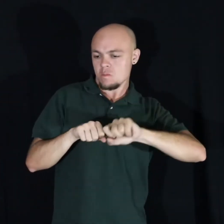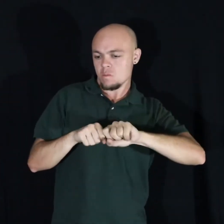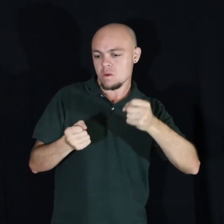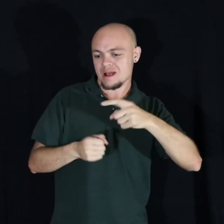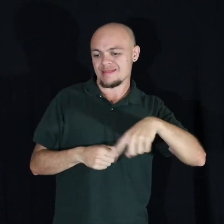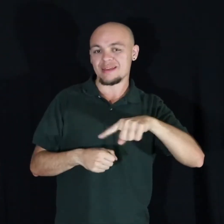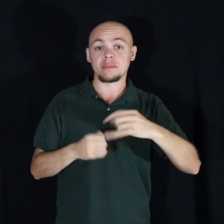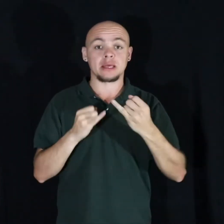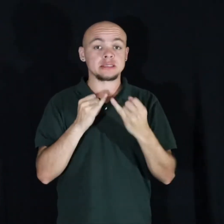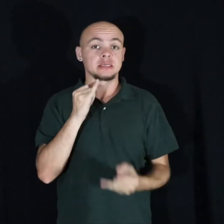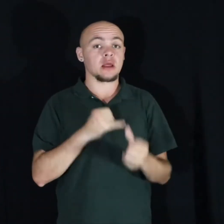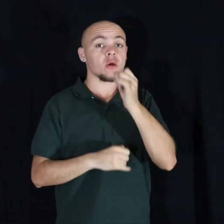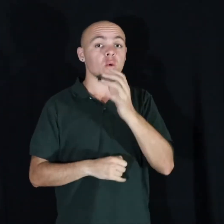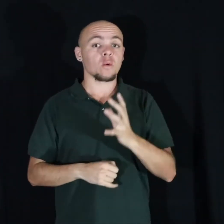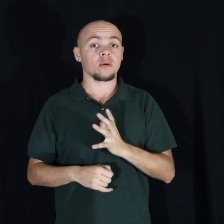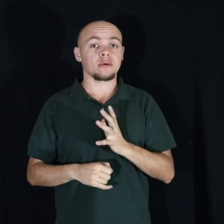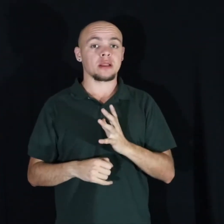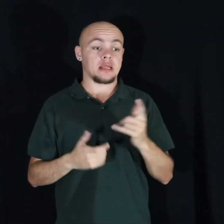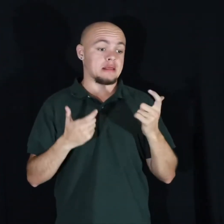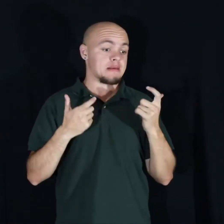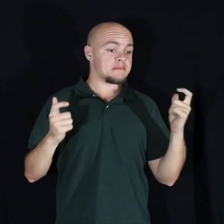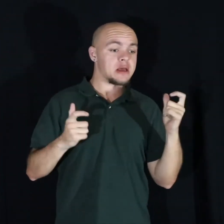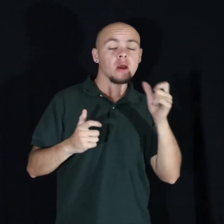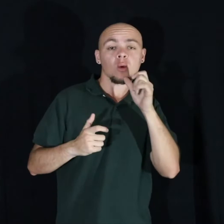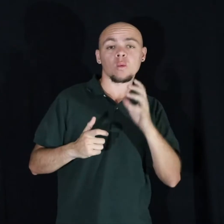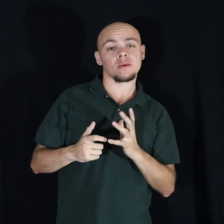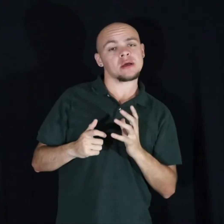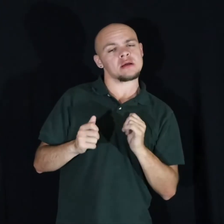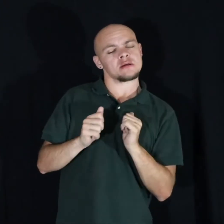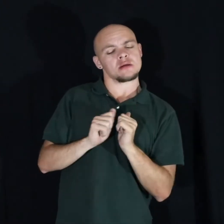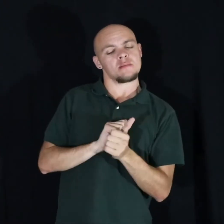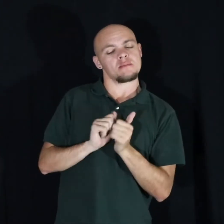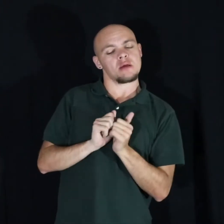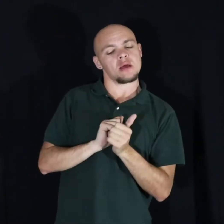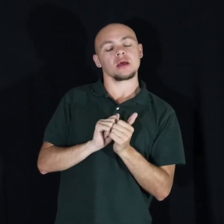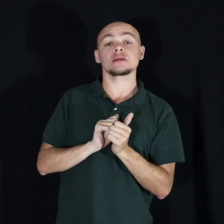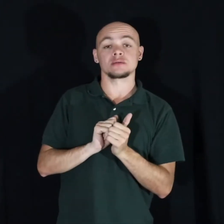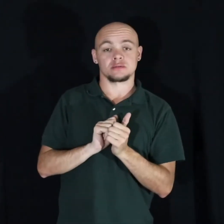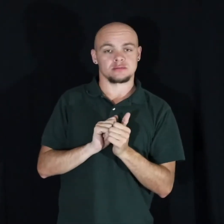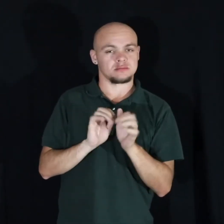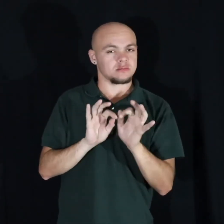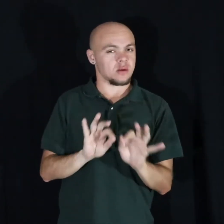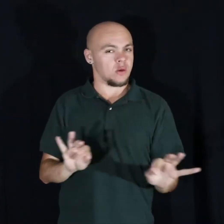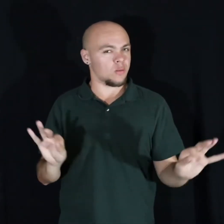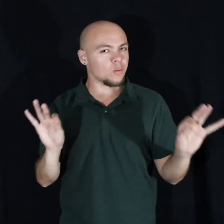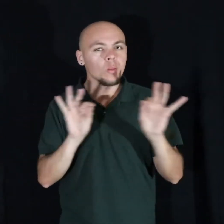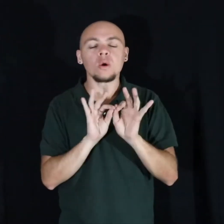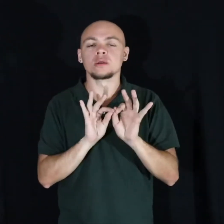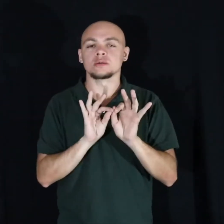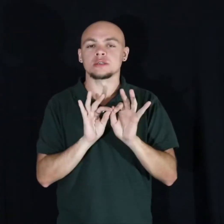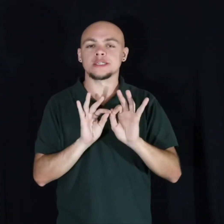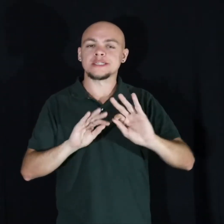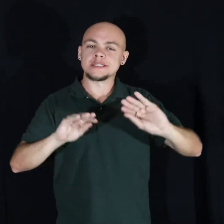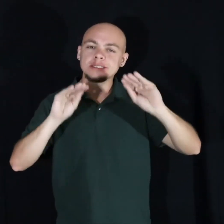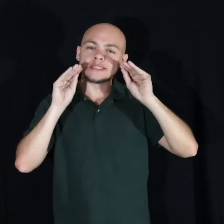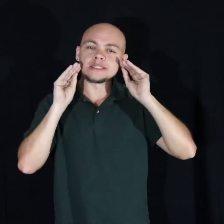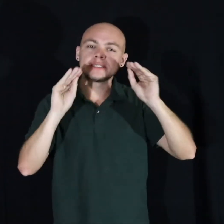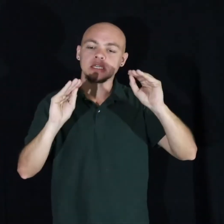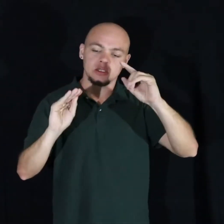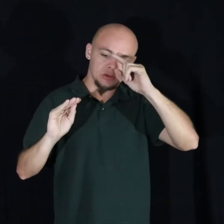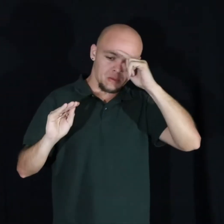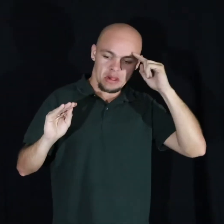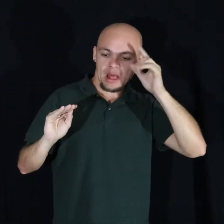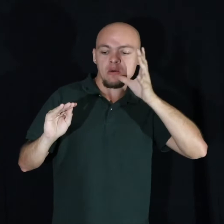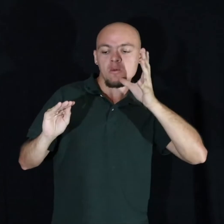skinny woman and the big woman compete amongst each other. But most importantly, teach the black